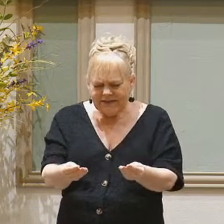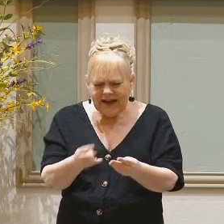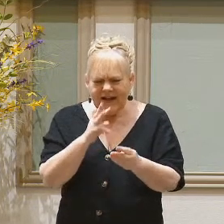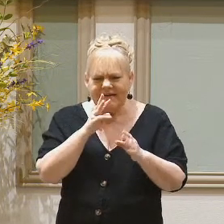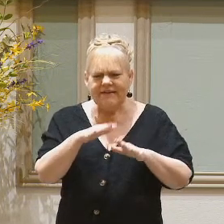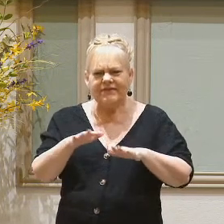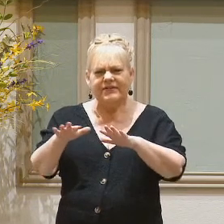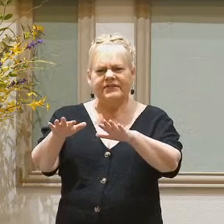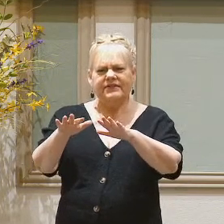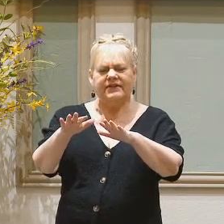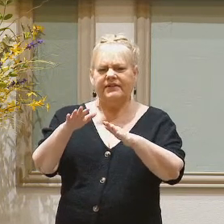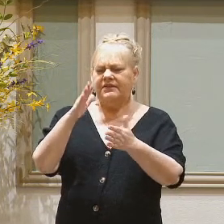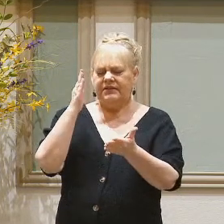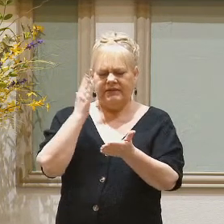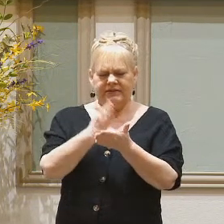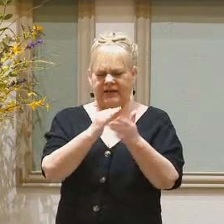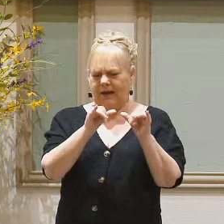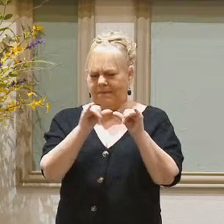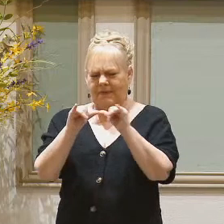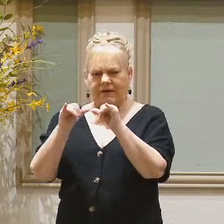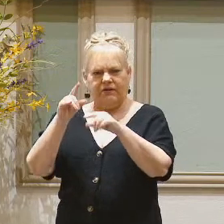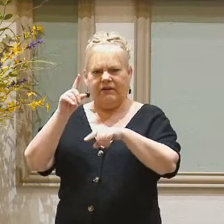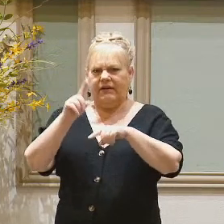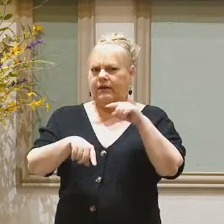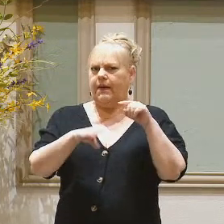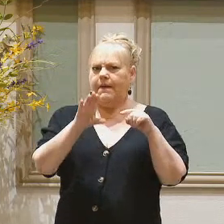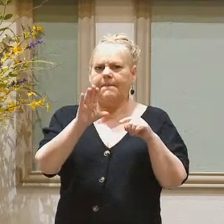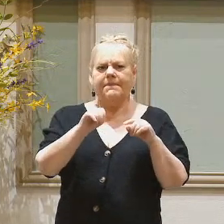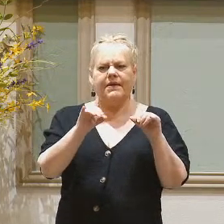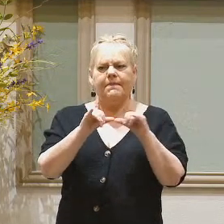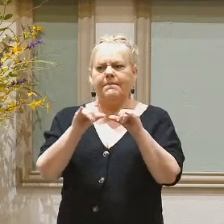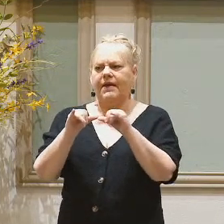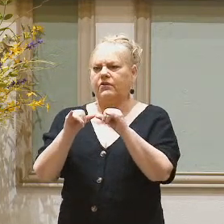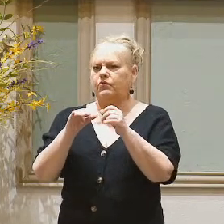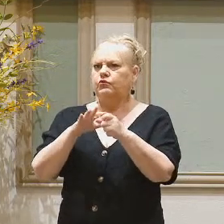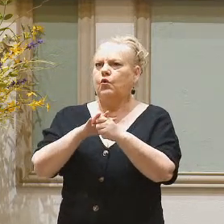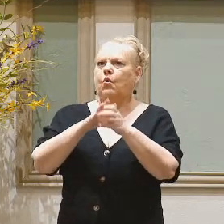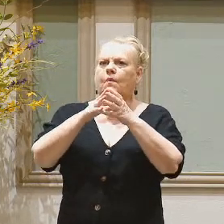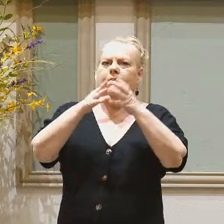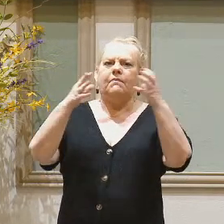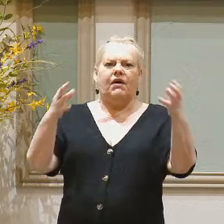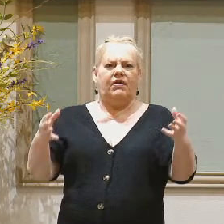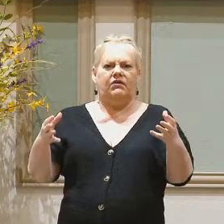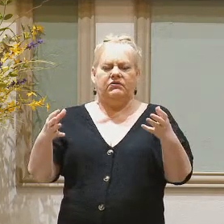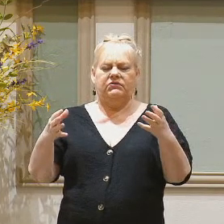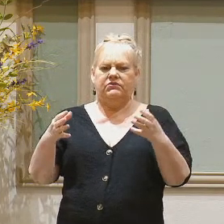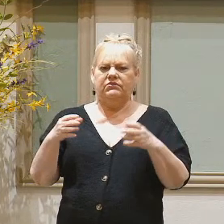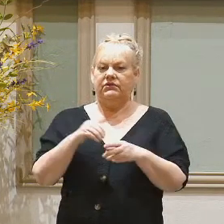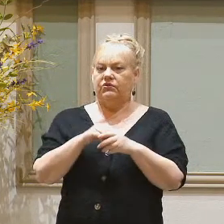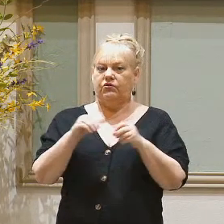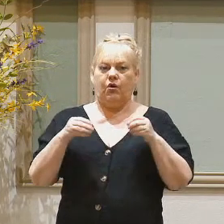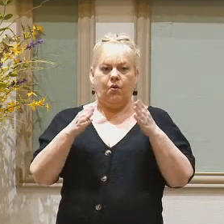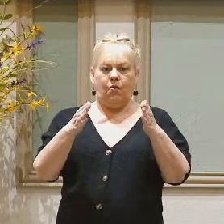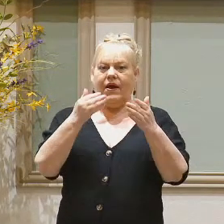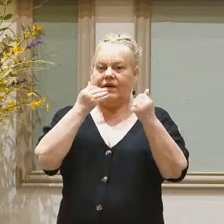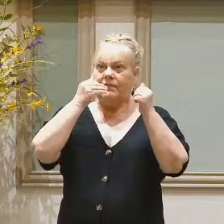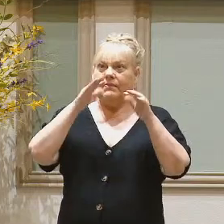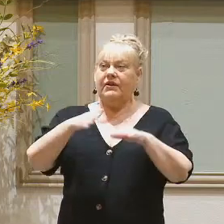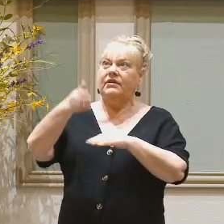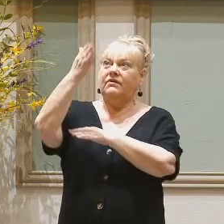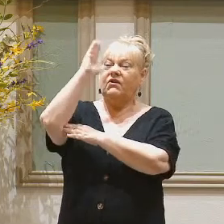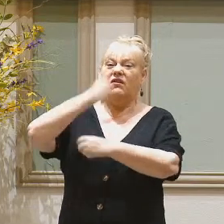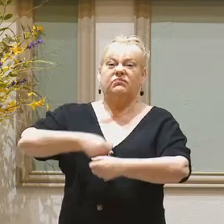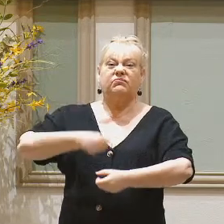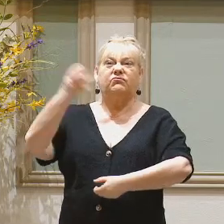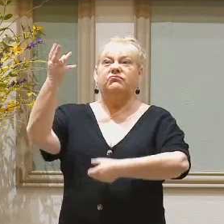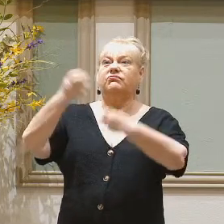he ceased to measure it, for it could not be measured." In no way is the blessing of God